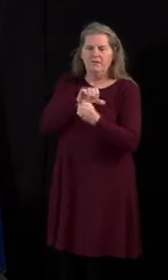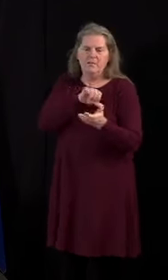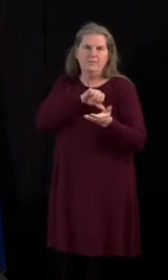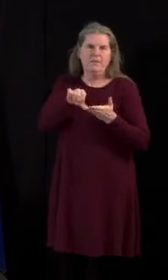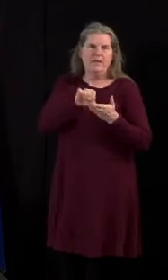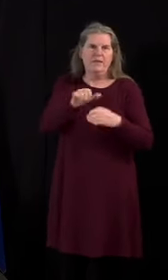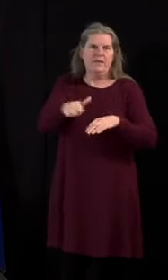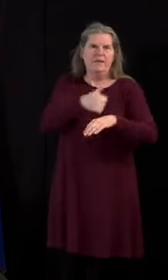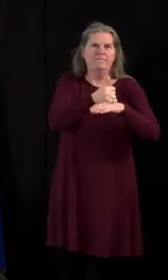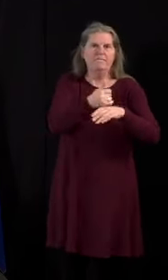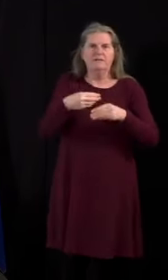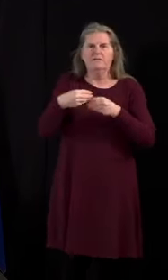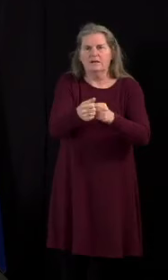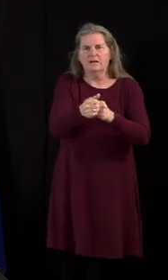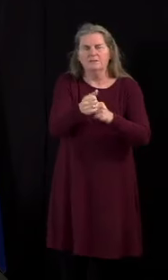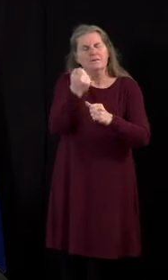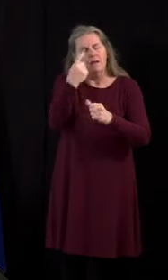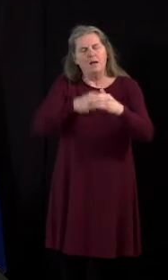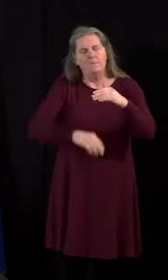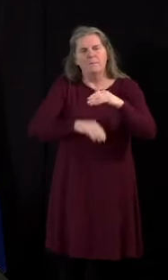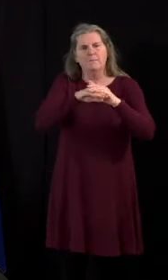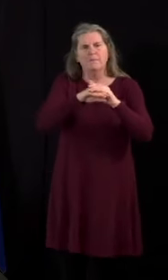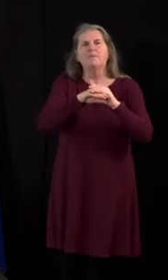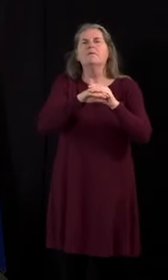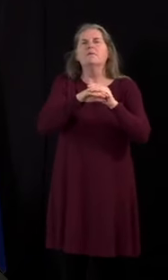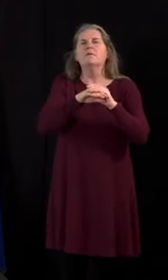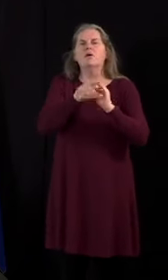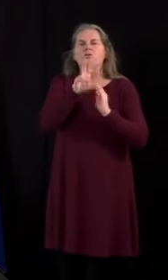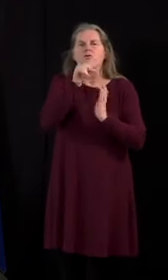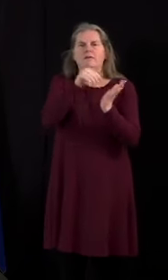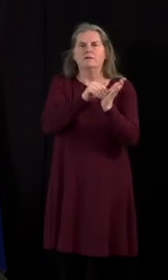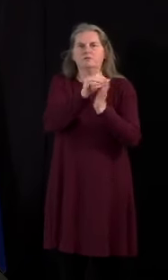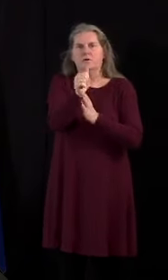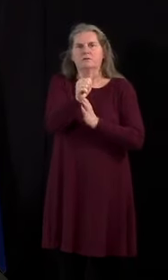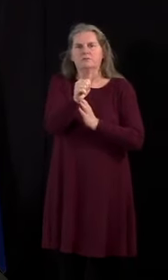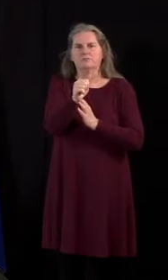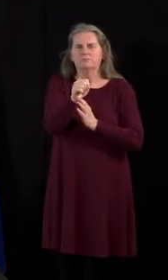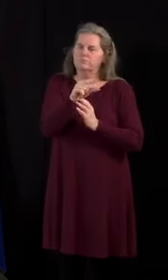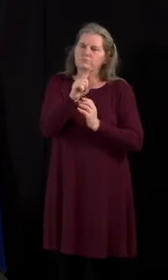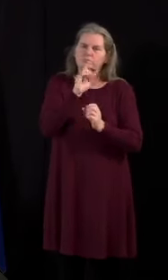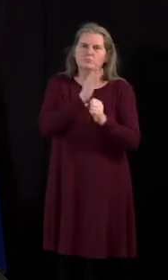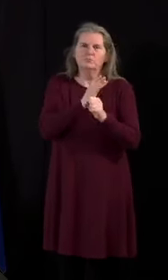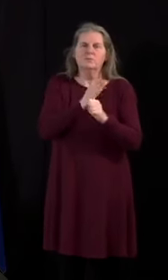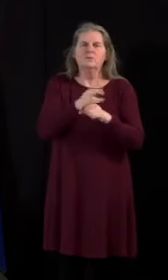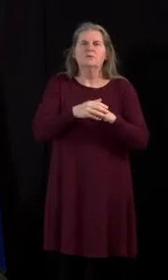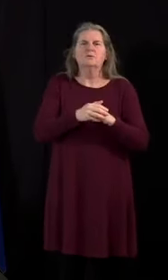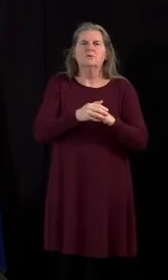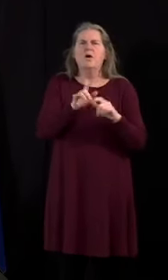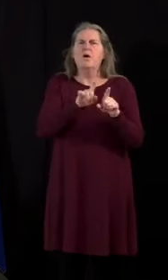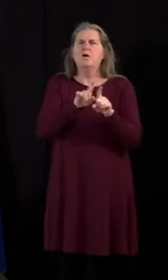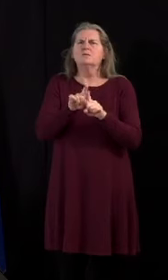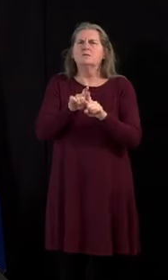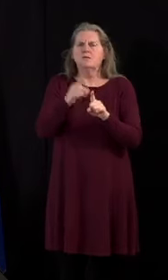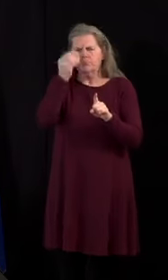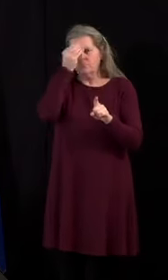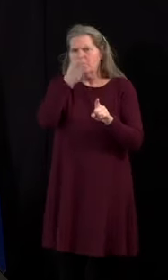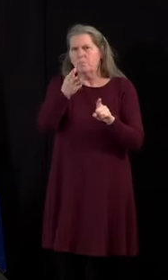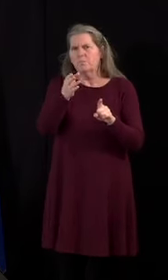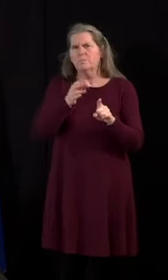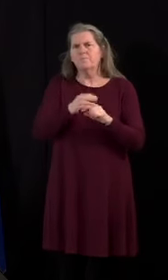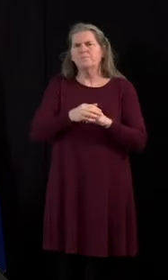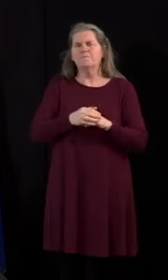fixed costs, up to a monthly maximum of $30,000. And I also would just like to touch on the fact